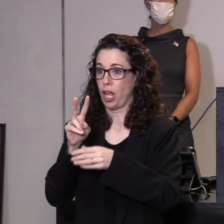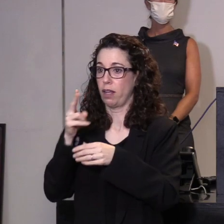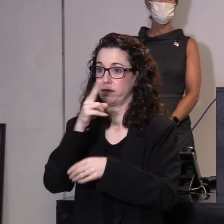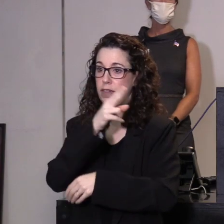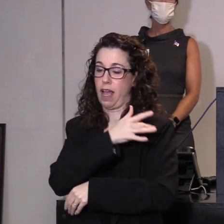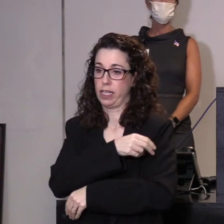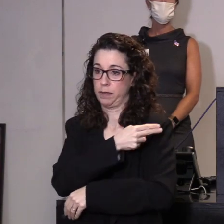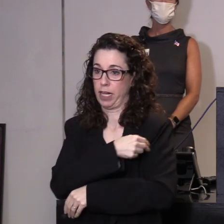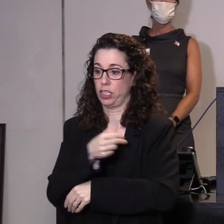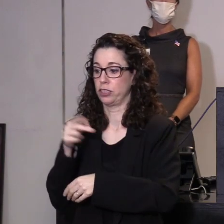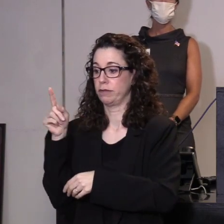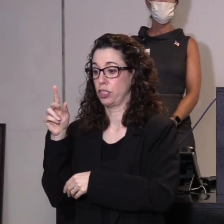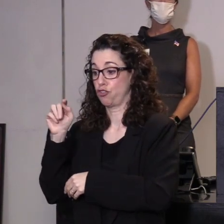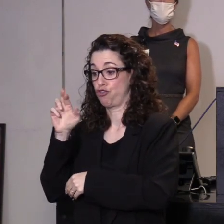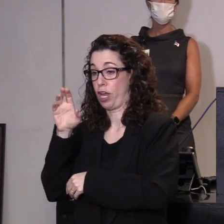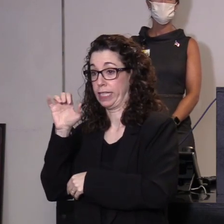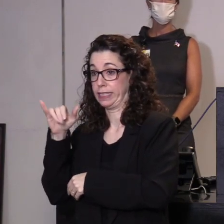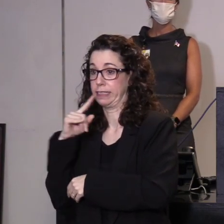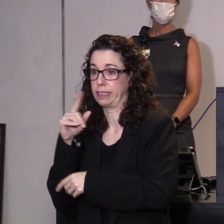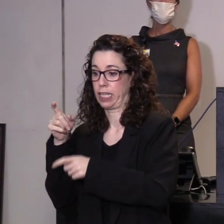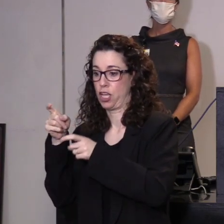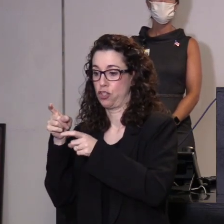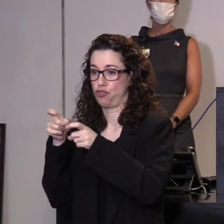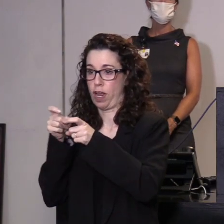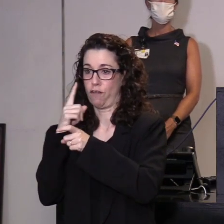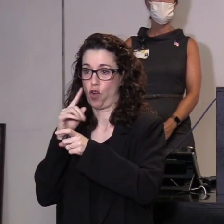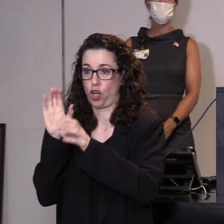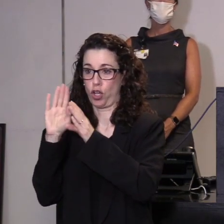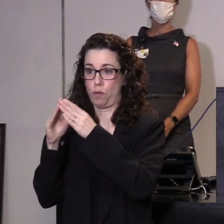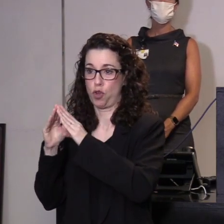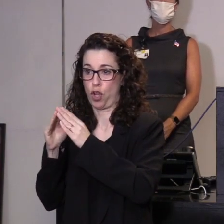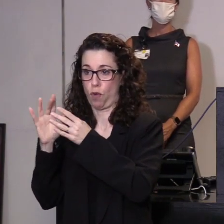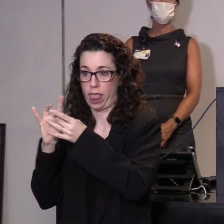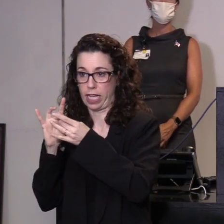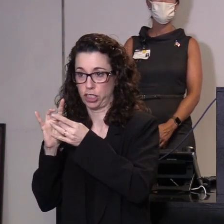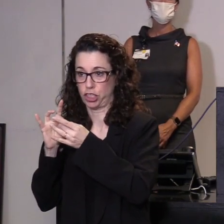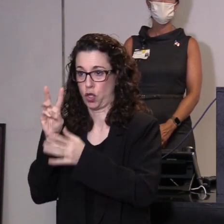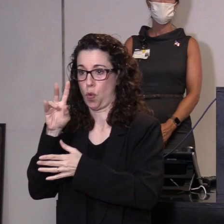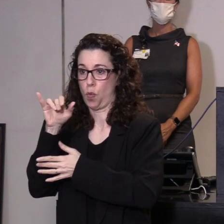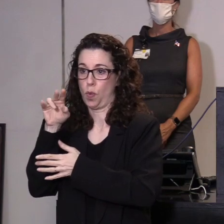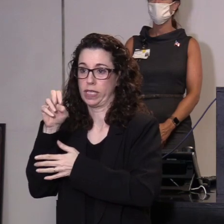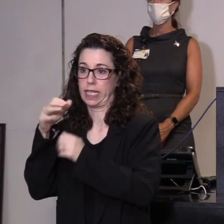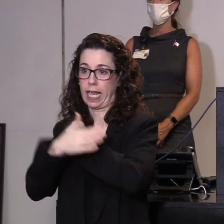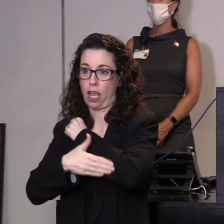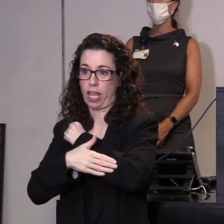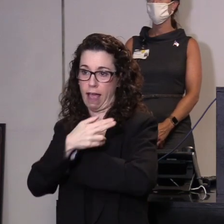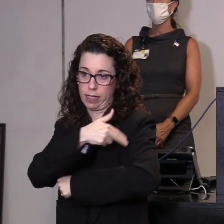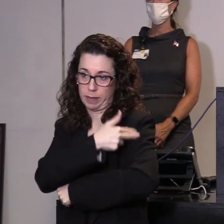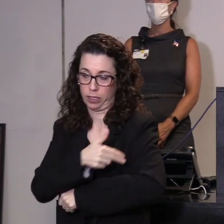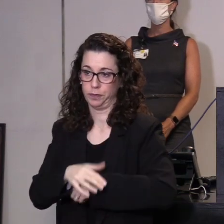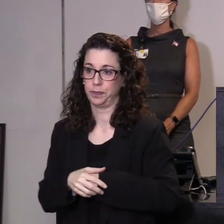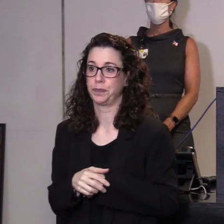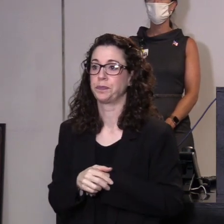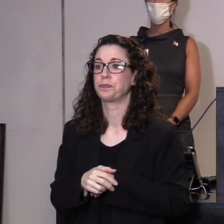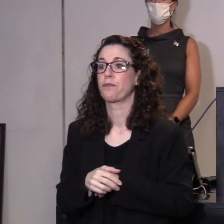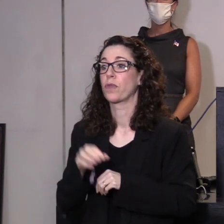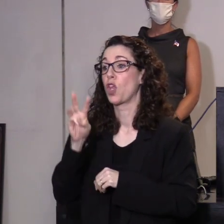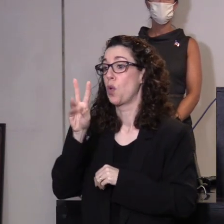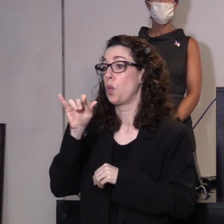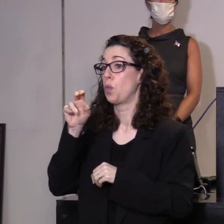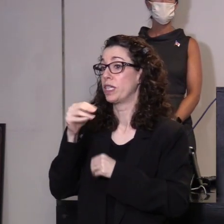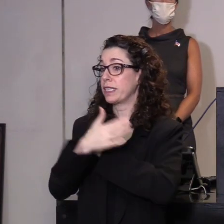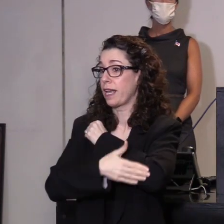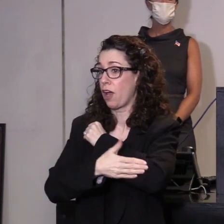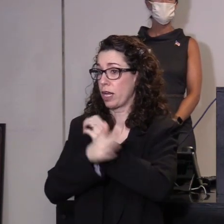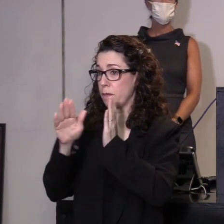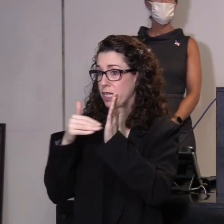She is the Director for Community Relations, at Wilson County Hospital. You know, really, Wilson County and Middle Tennessee are